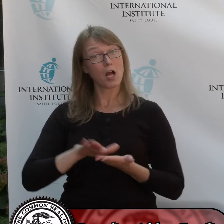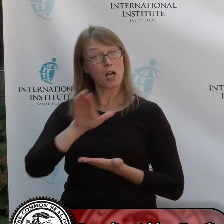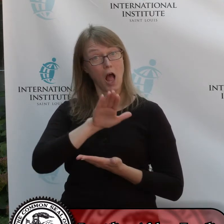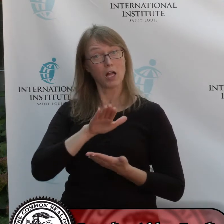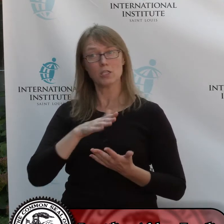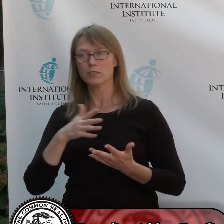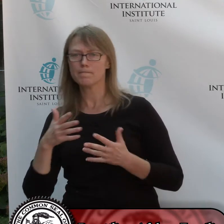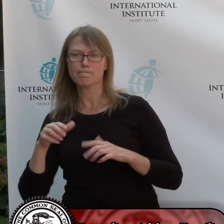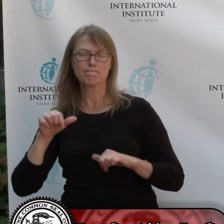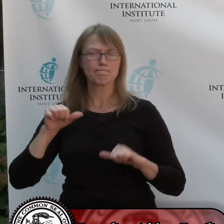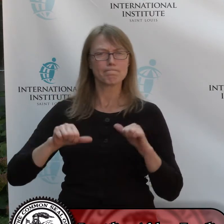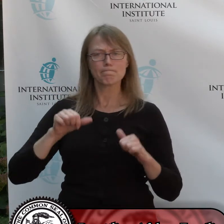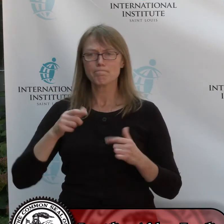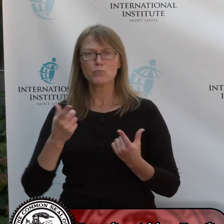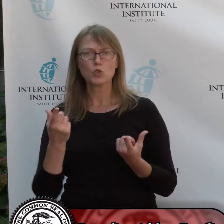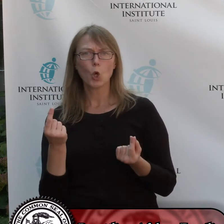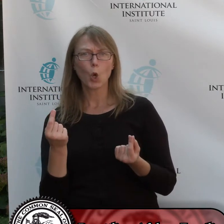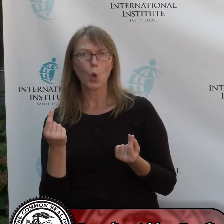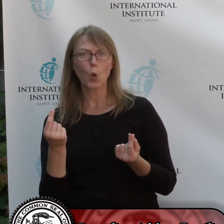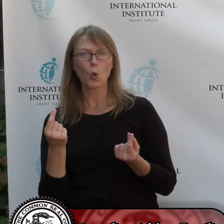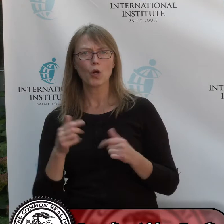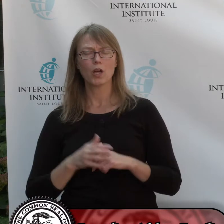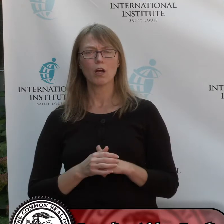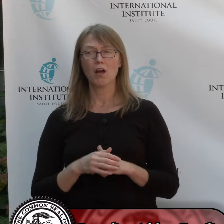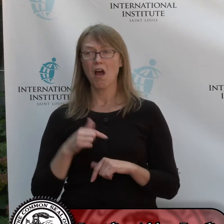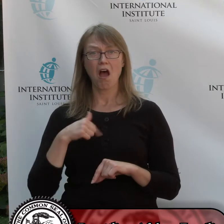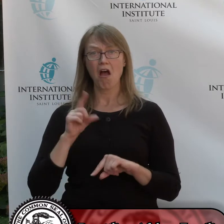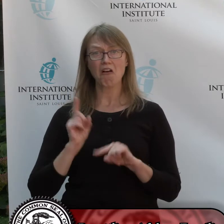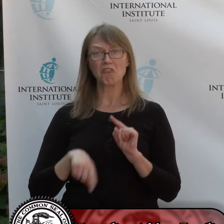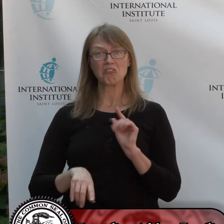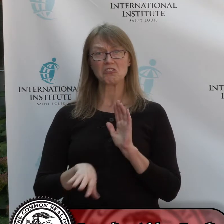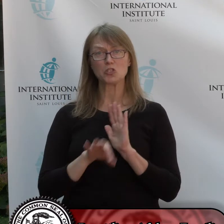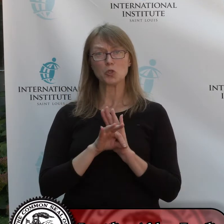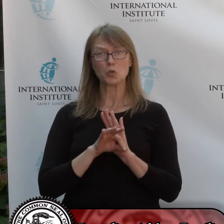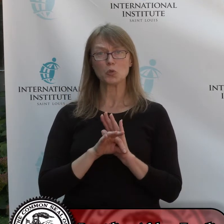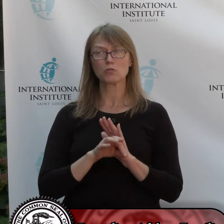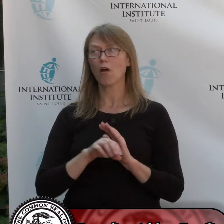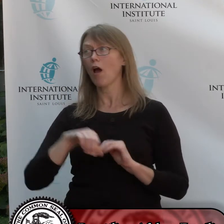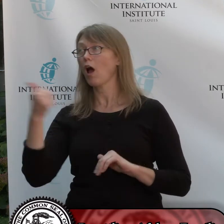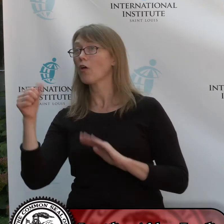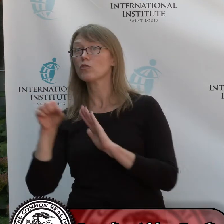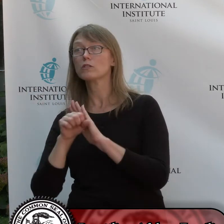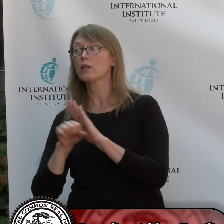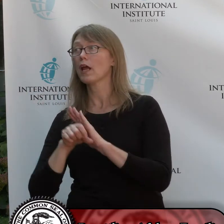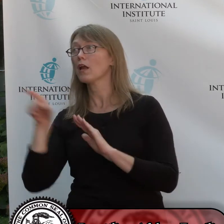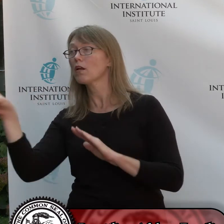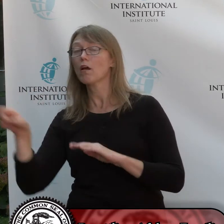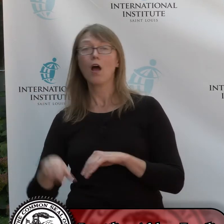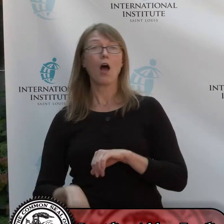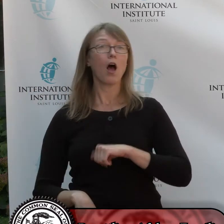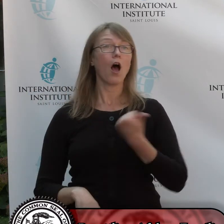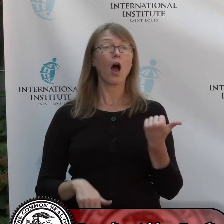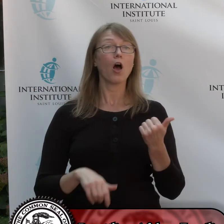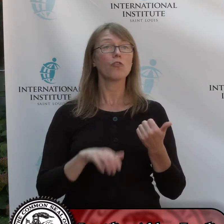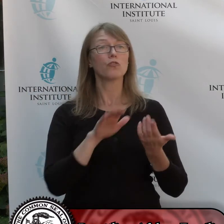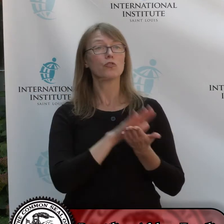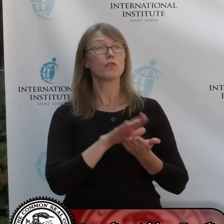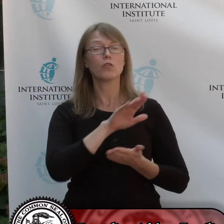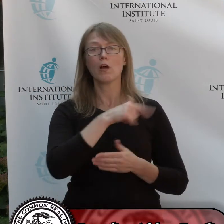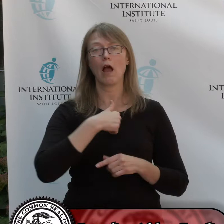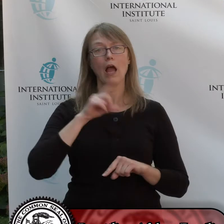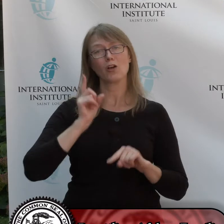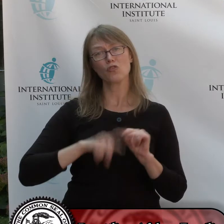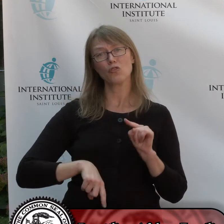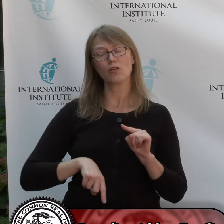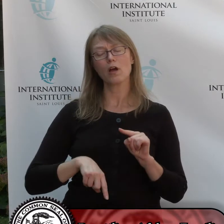wasn't. I wasn't able to choose from going out of state or going to the different universities. I had to stay in St. Louis and help